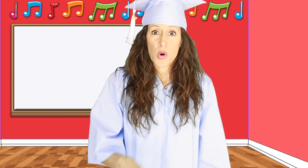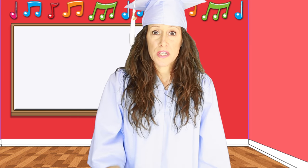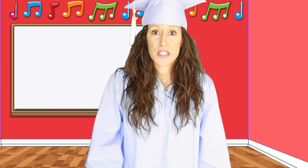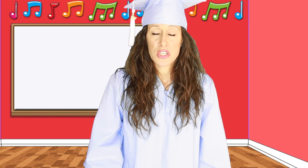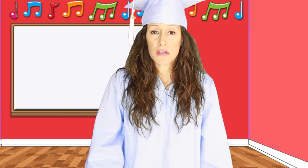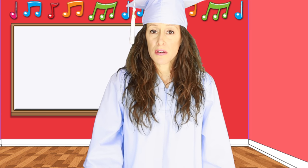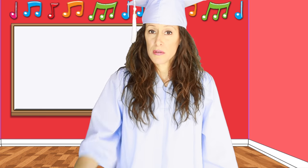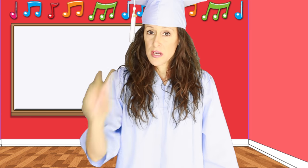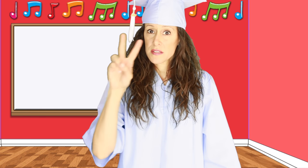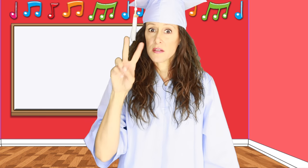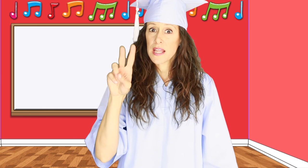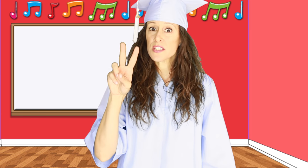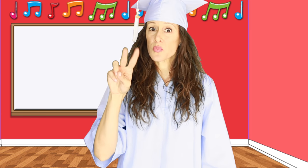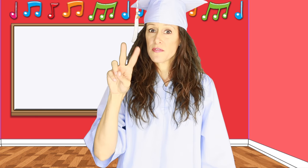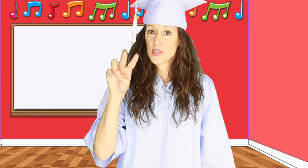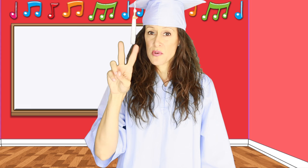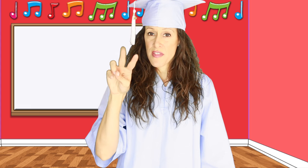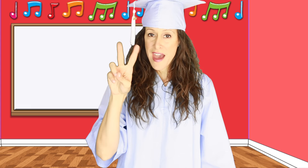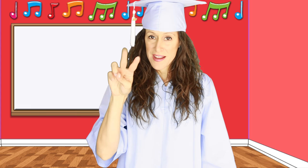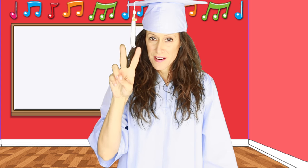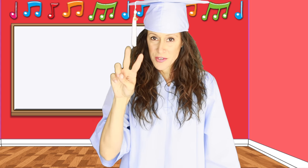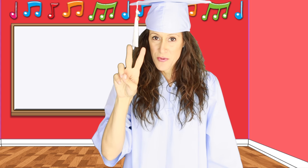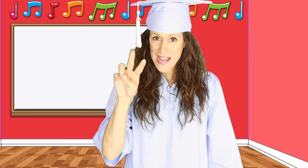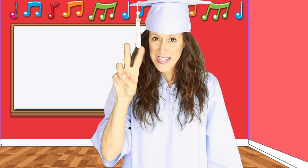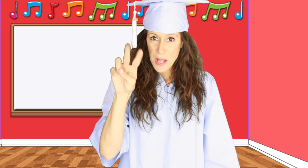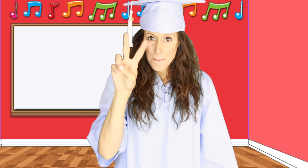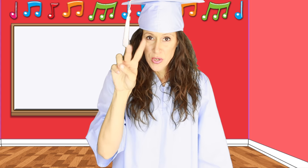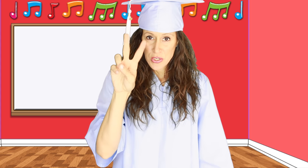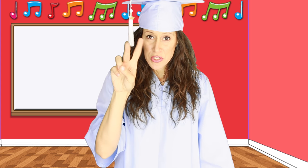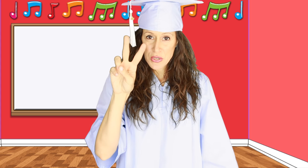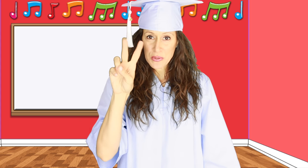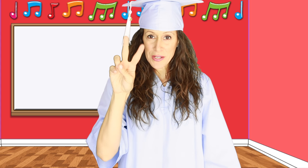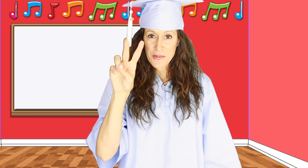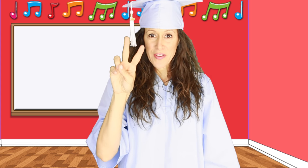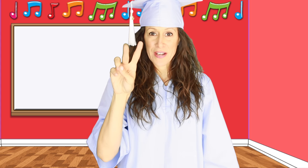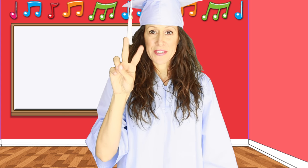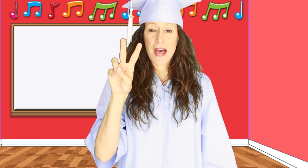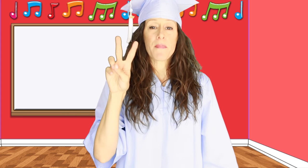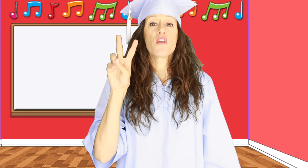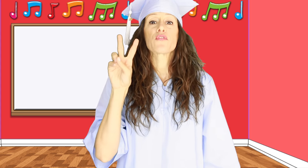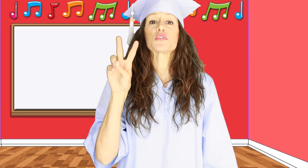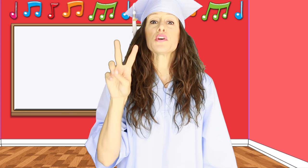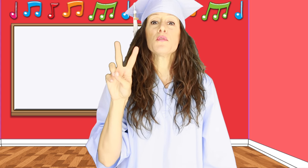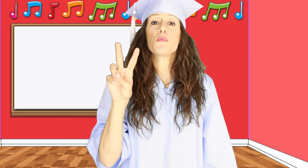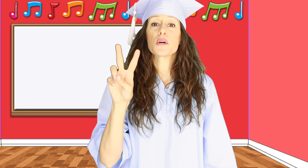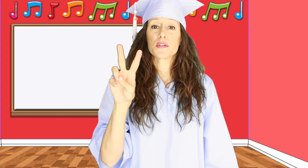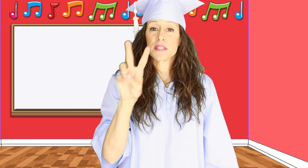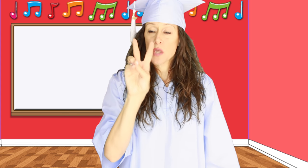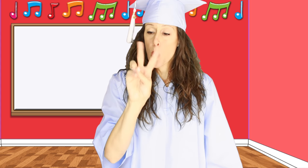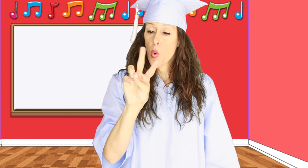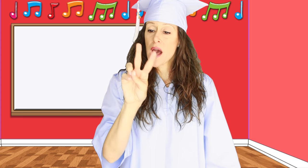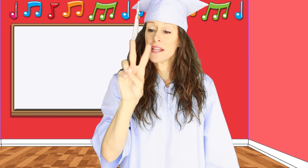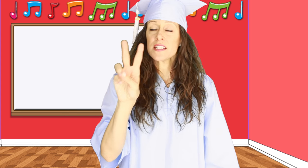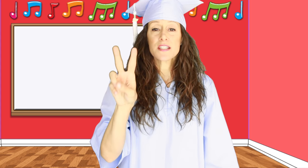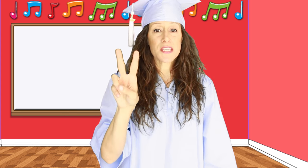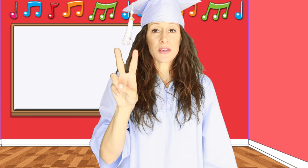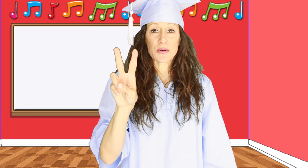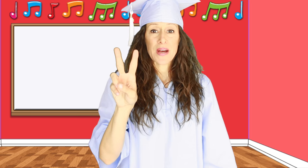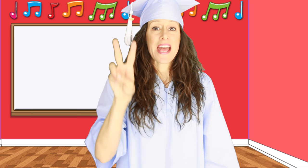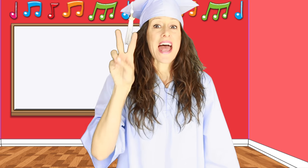words too. So let's review that. Are you ready? Put your two little fingers up for two words. One, two. And